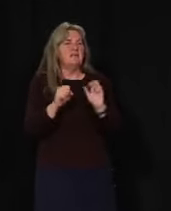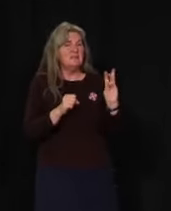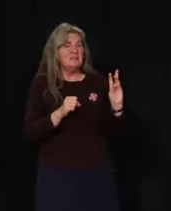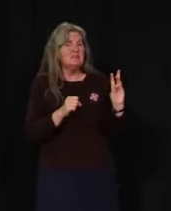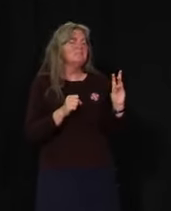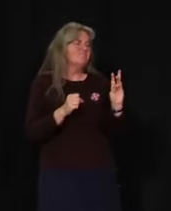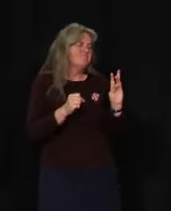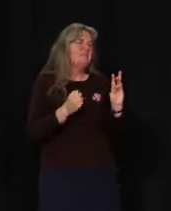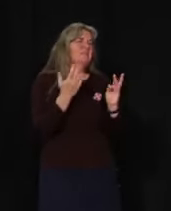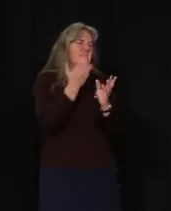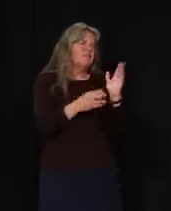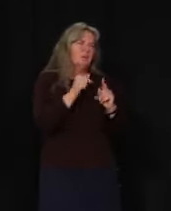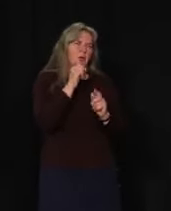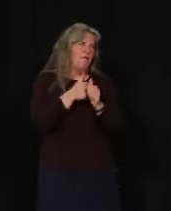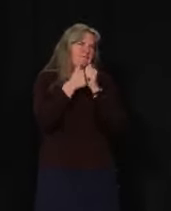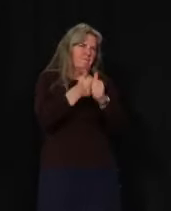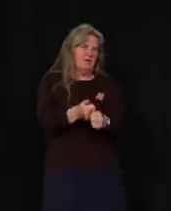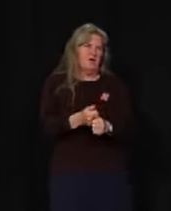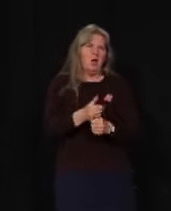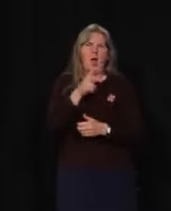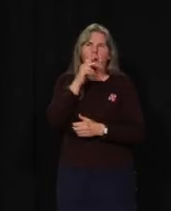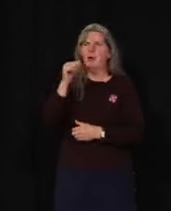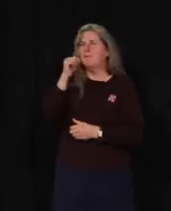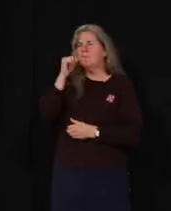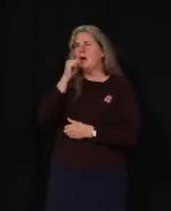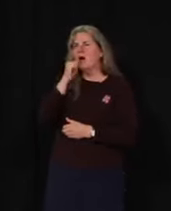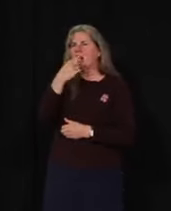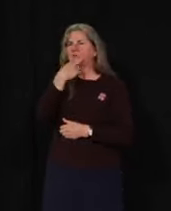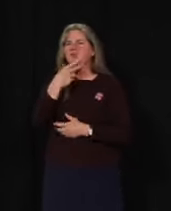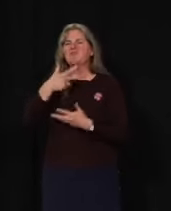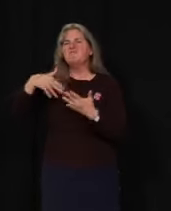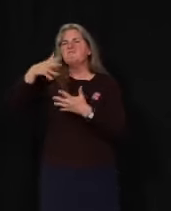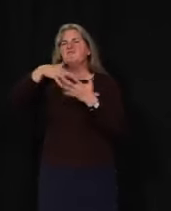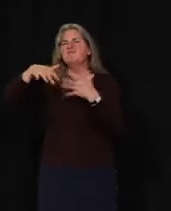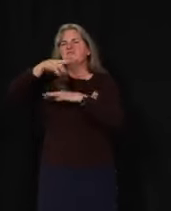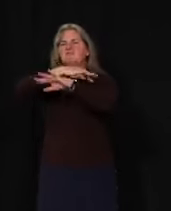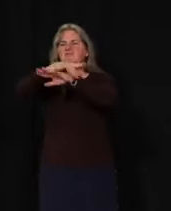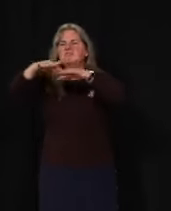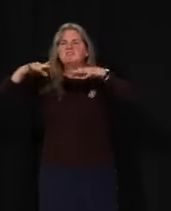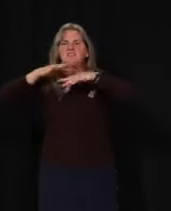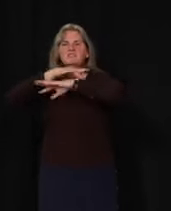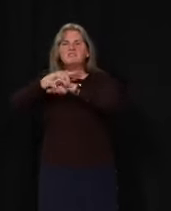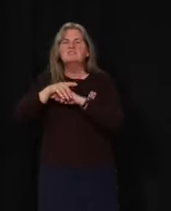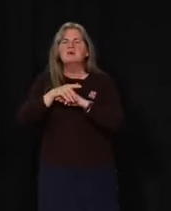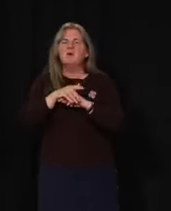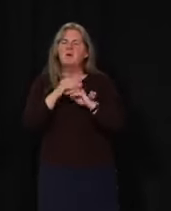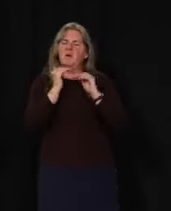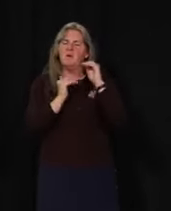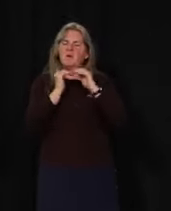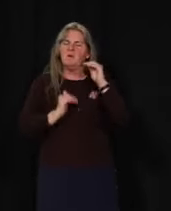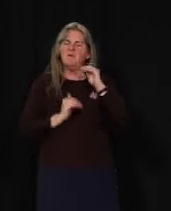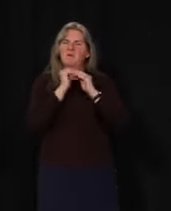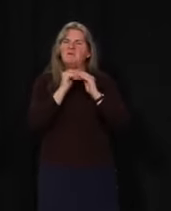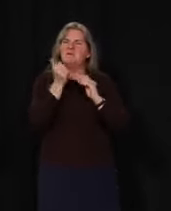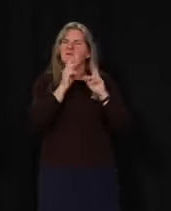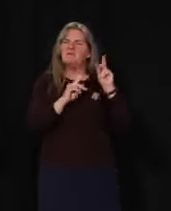the case of late. I have heard of crowded bars and restaurants, of social gatherings that are too close or over the